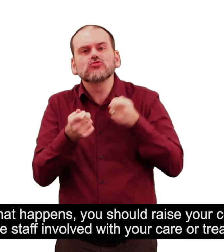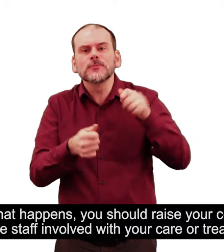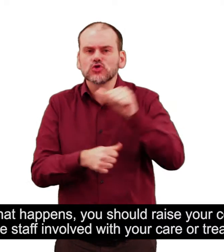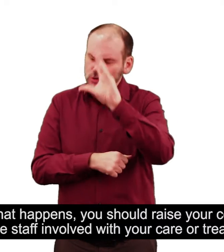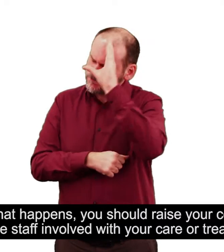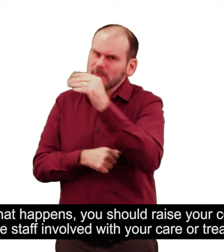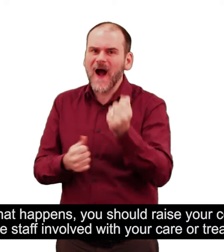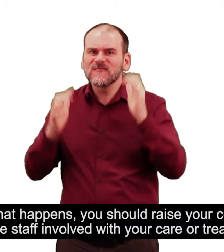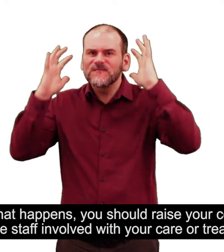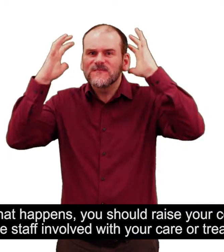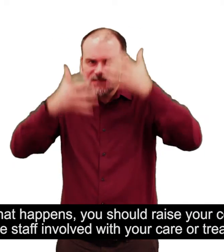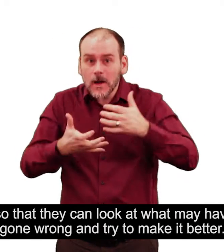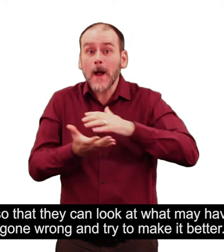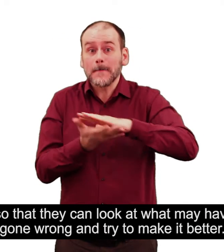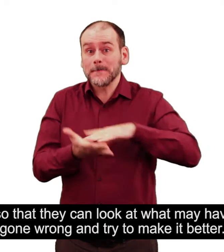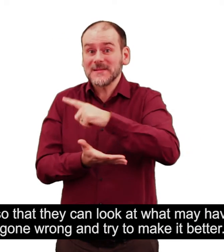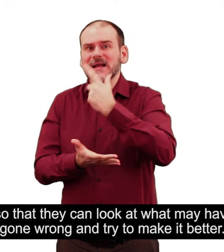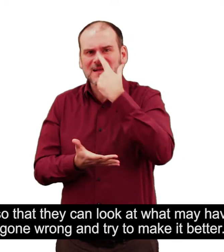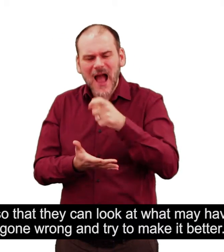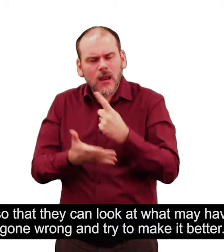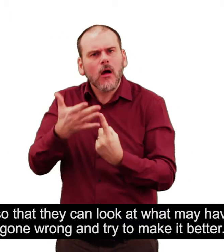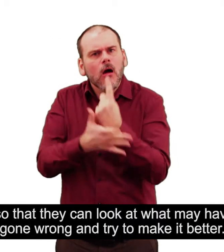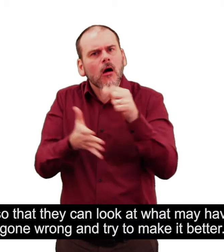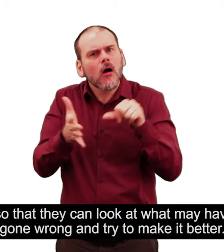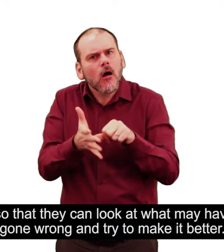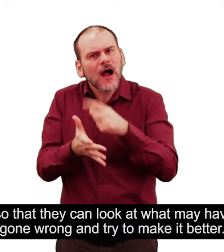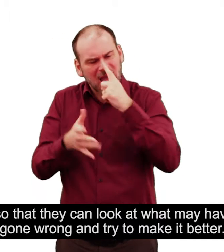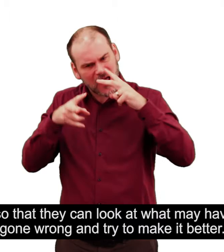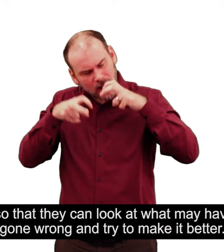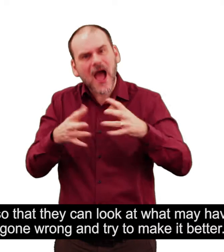care or treatment, so that they can look at what may have gone wrong and try to make it better.